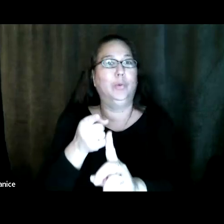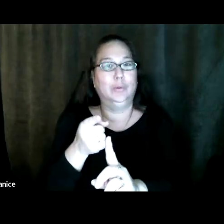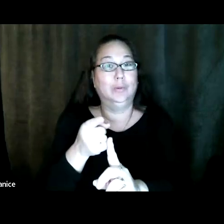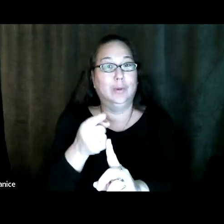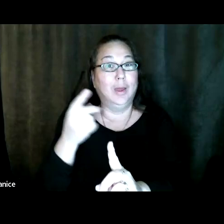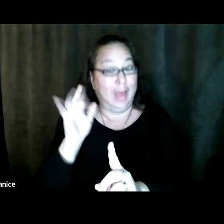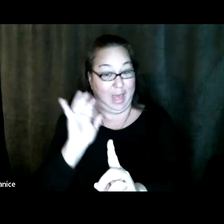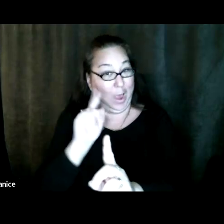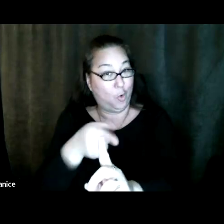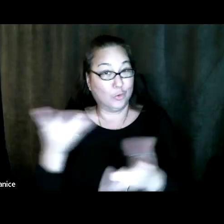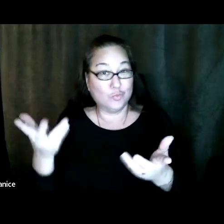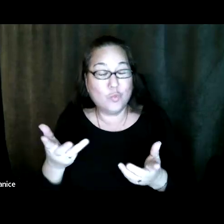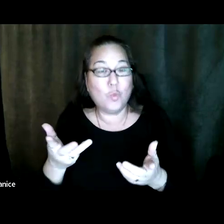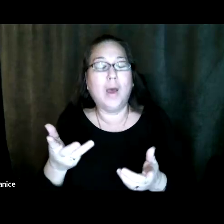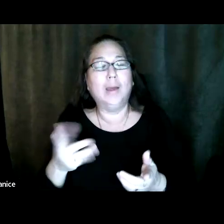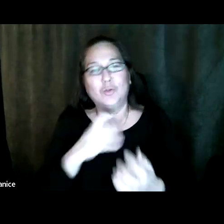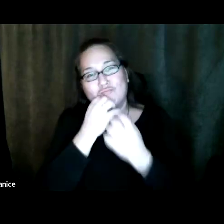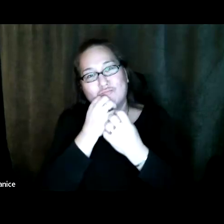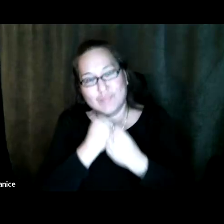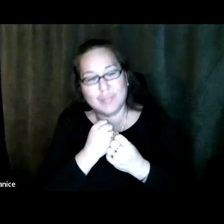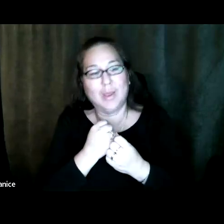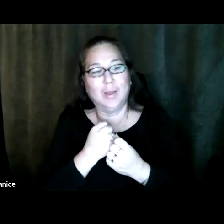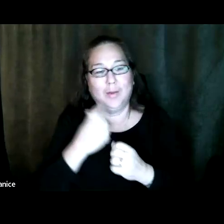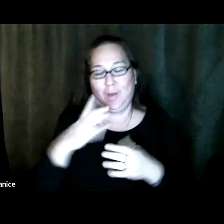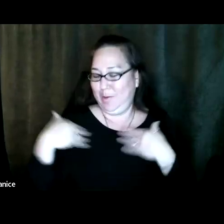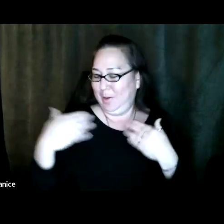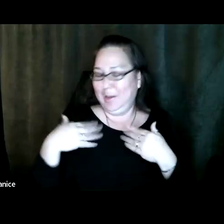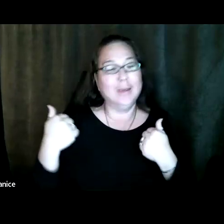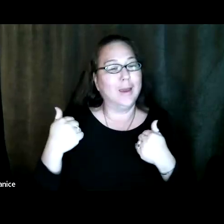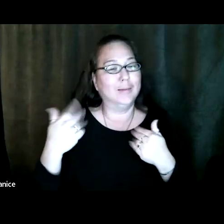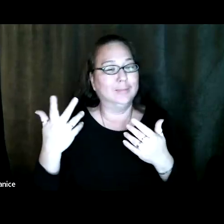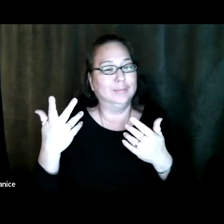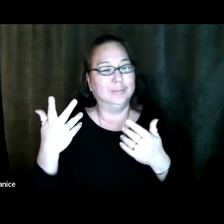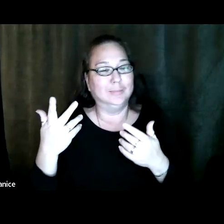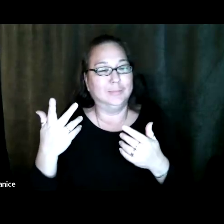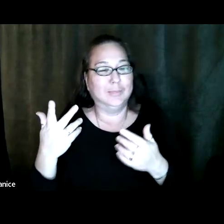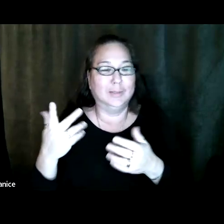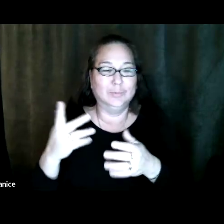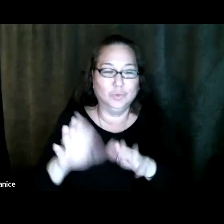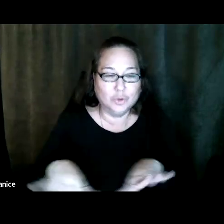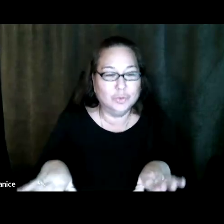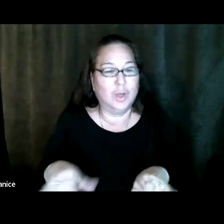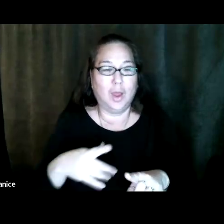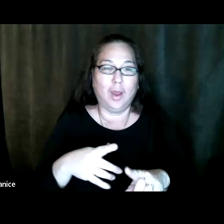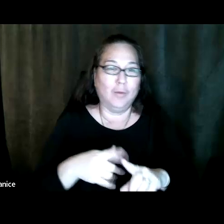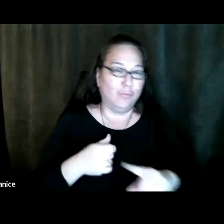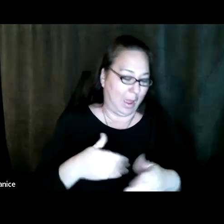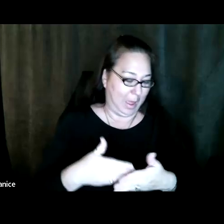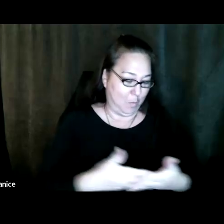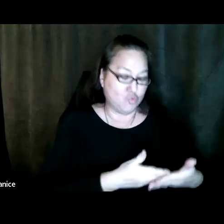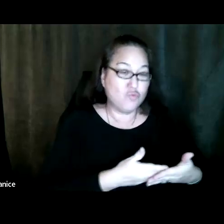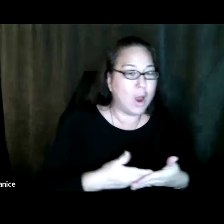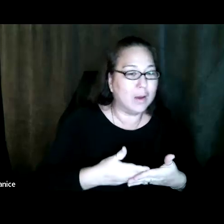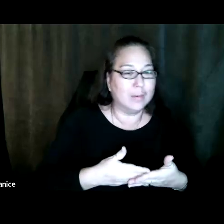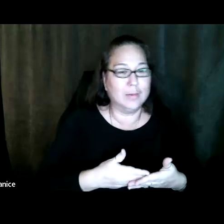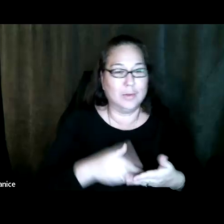young residents from cradle to career and putting every student at Boston Public Schools on the path to success.